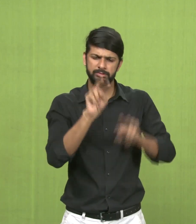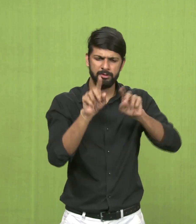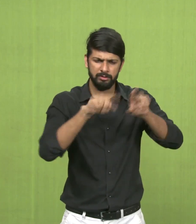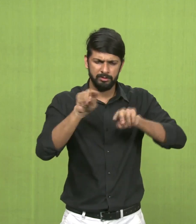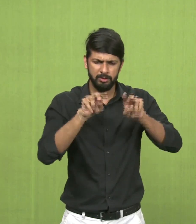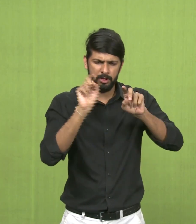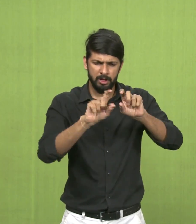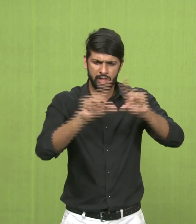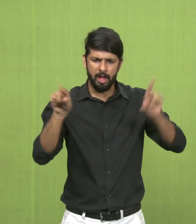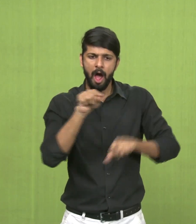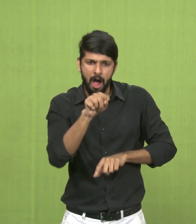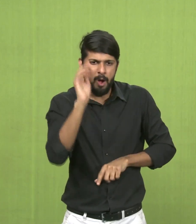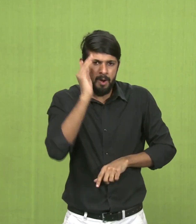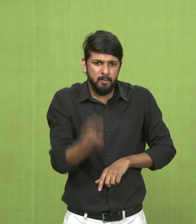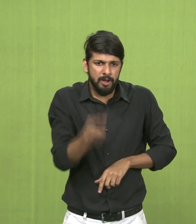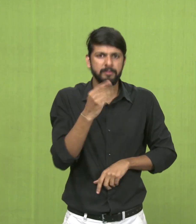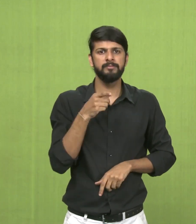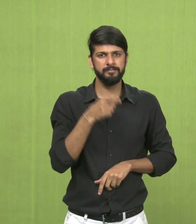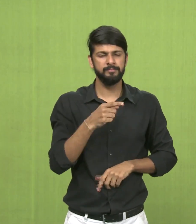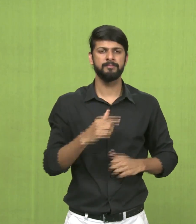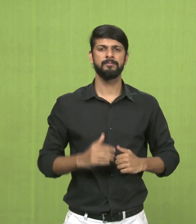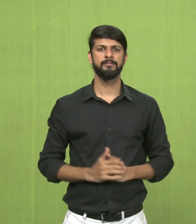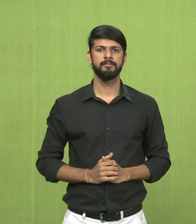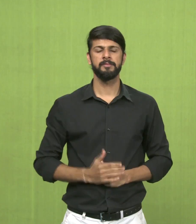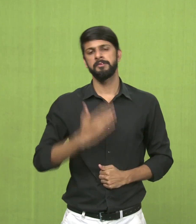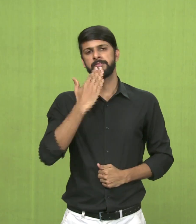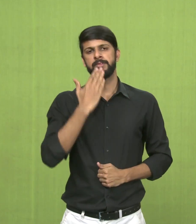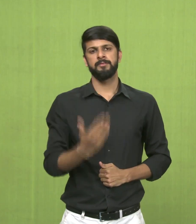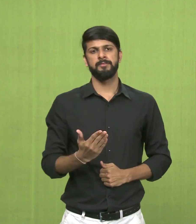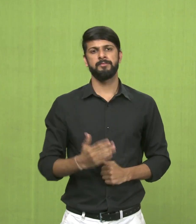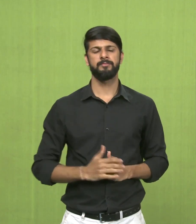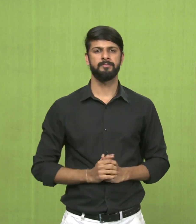www.nios.ac.in. Thank you.